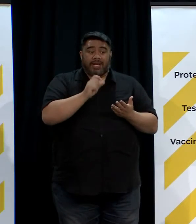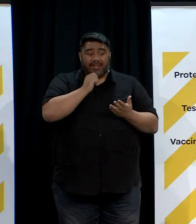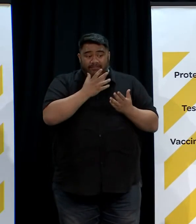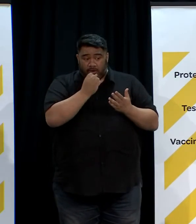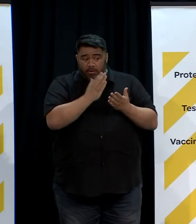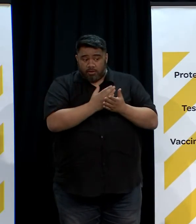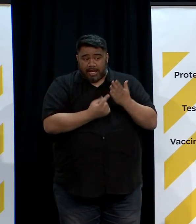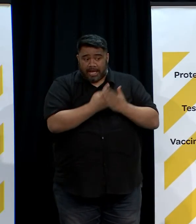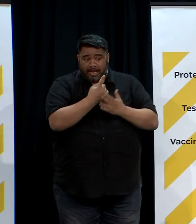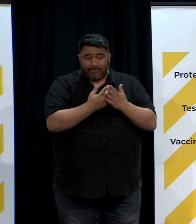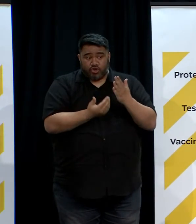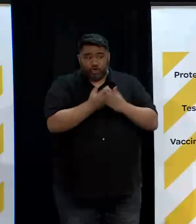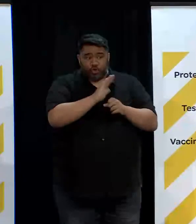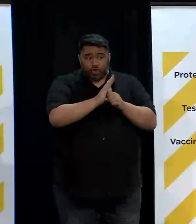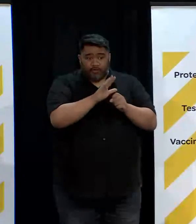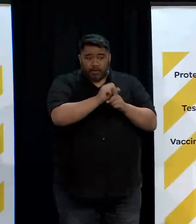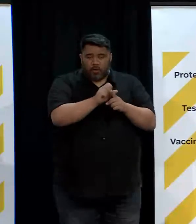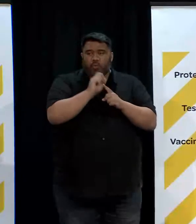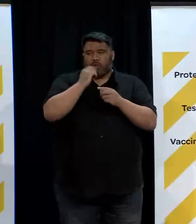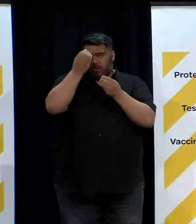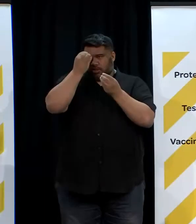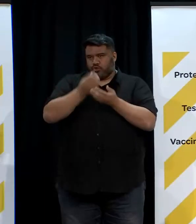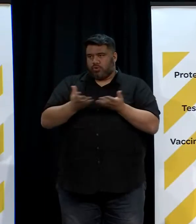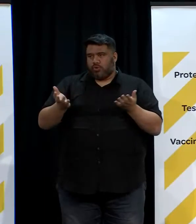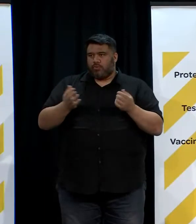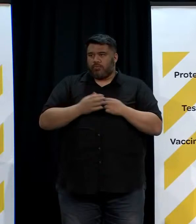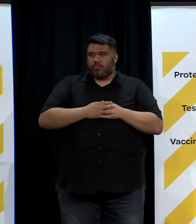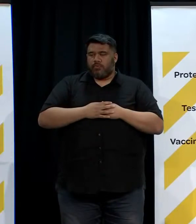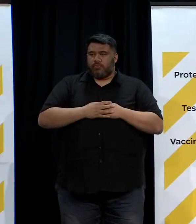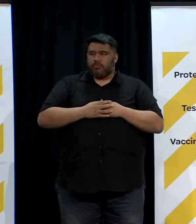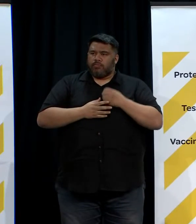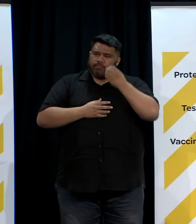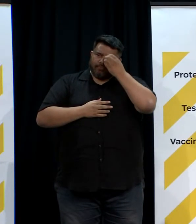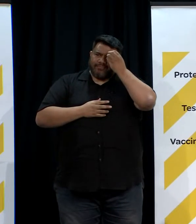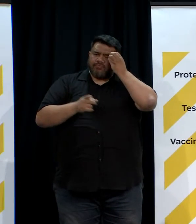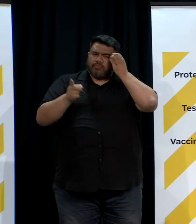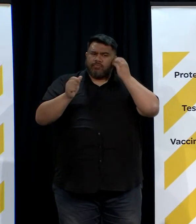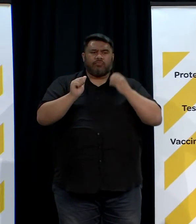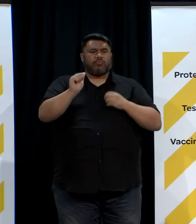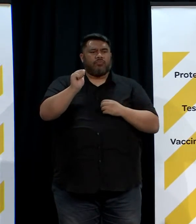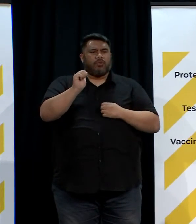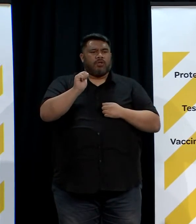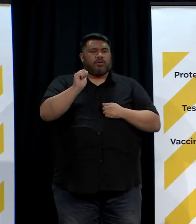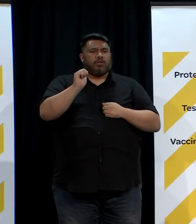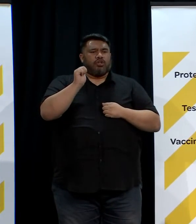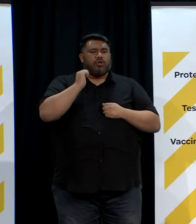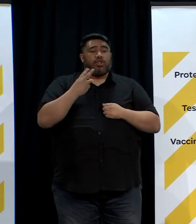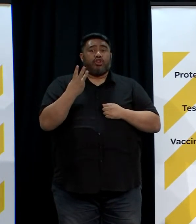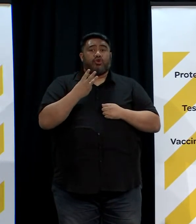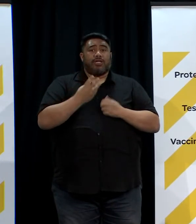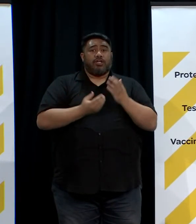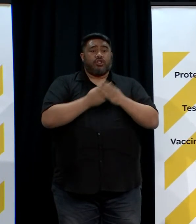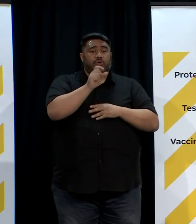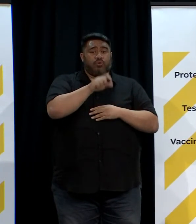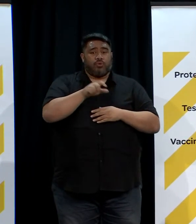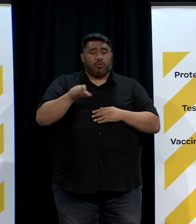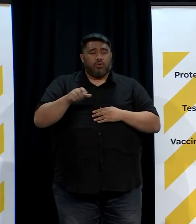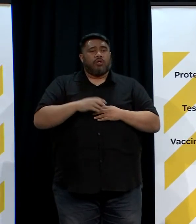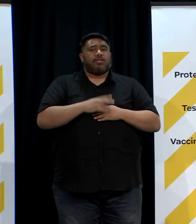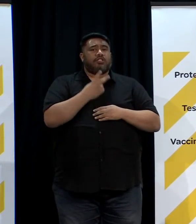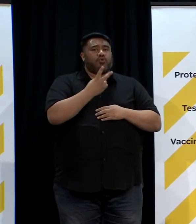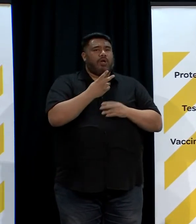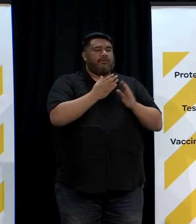to newly identified cases. Of yesterday's 13 cases, 1 was not a household contact, and also 1 case